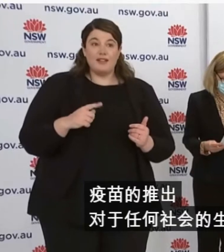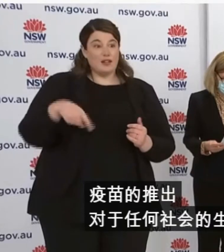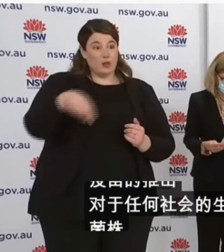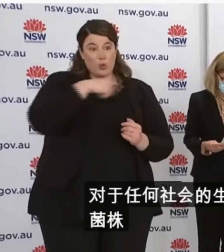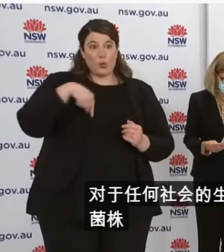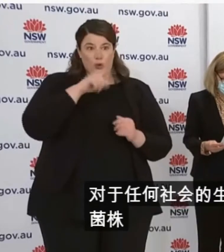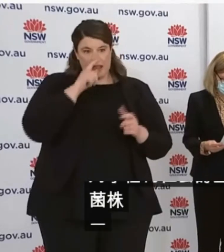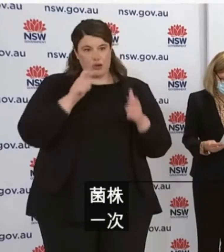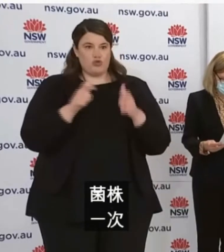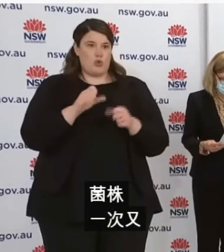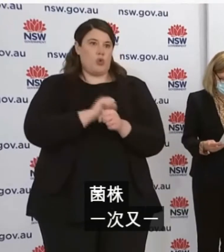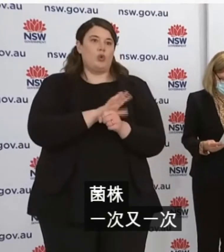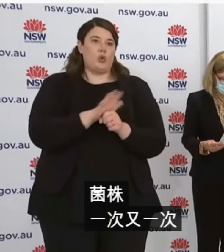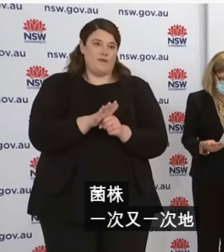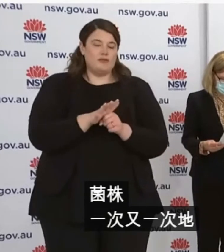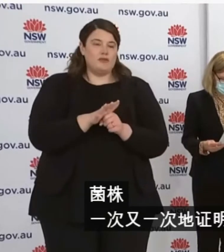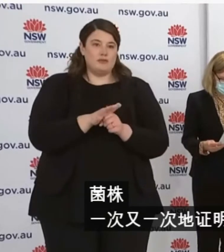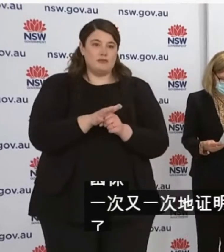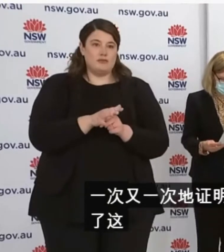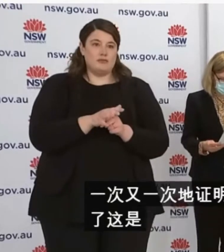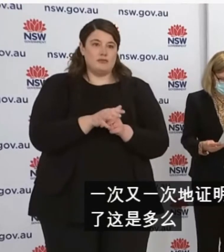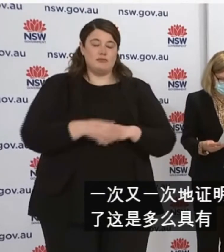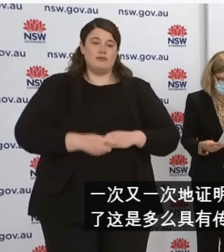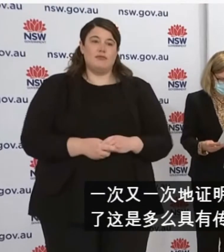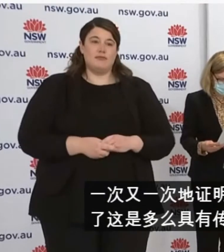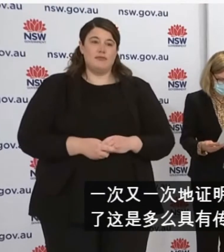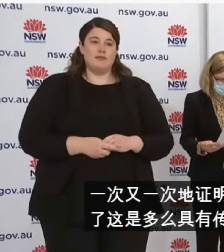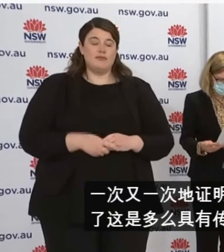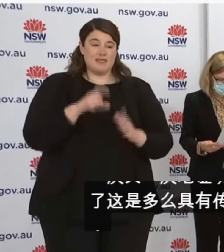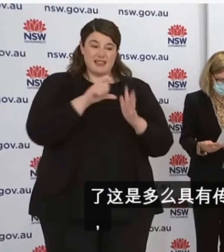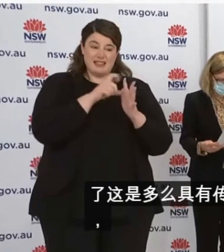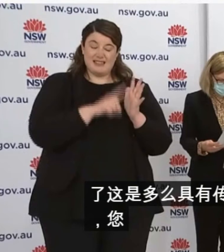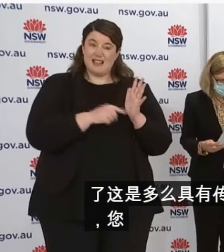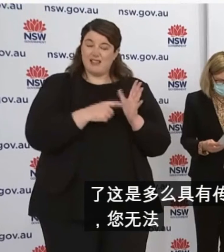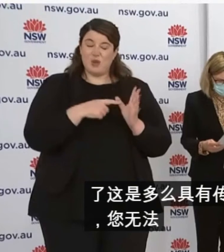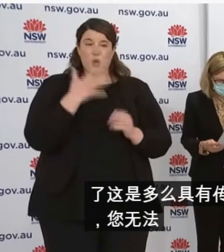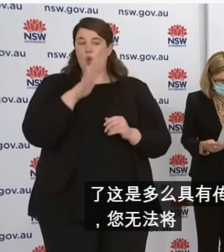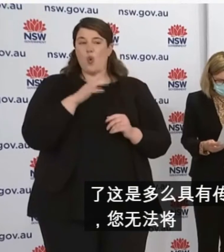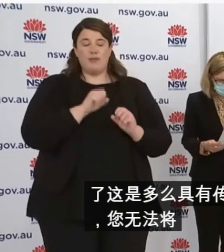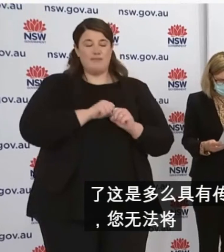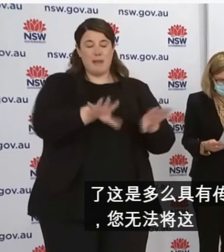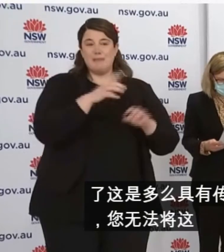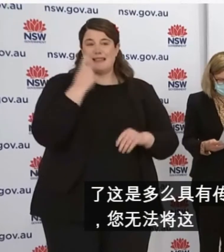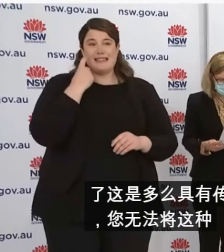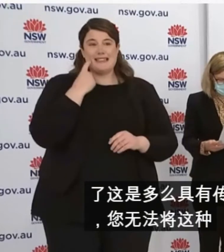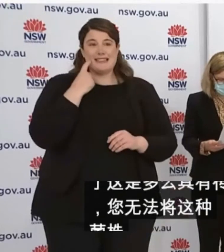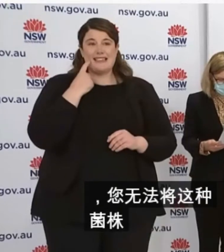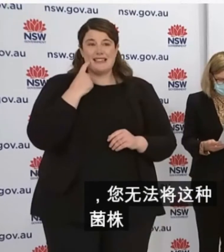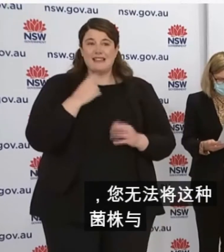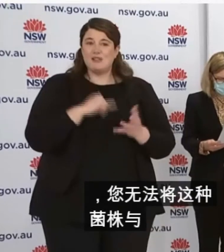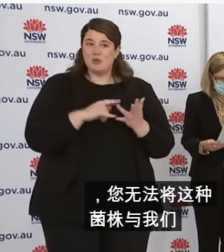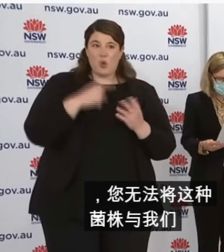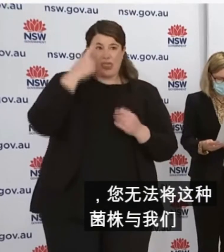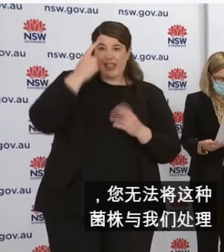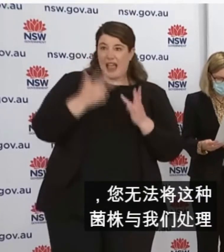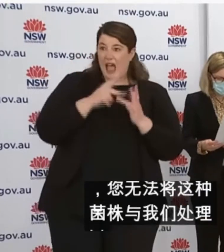with the Delta strain. It's been demonstrated time and time again how contagious this is, and you can't compare this strain to